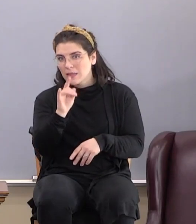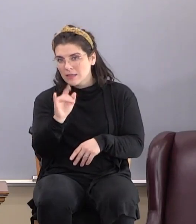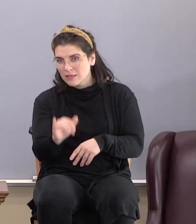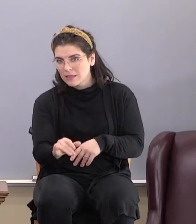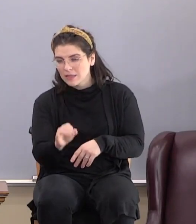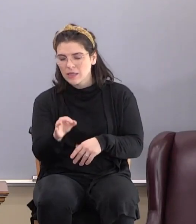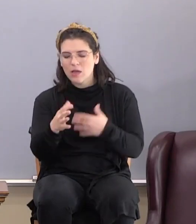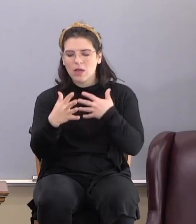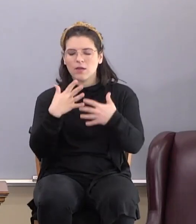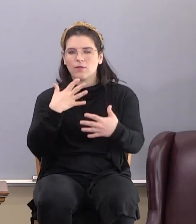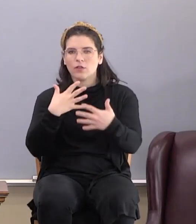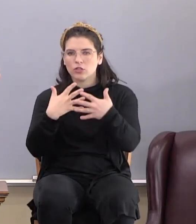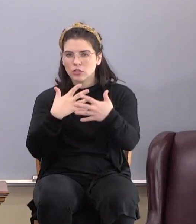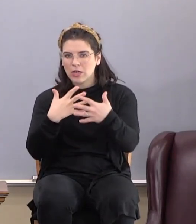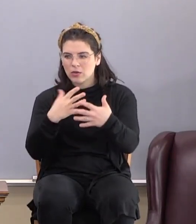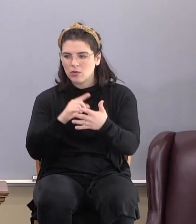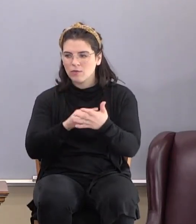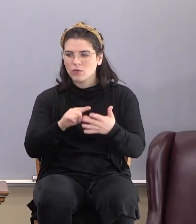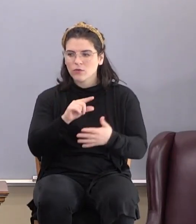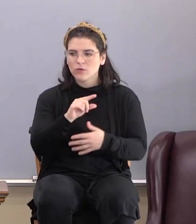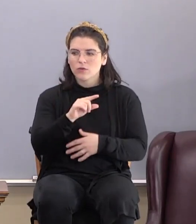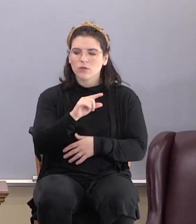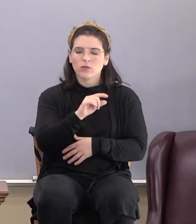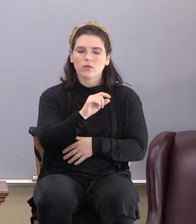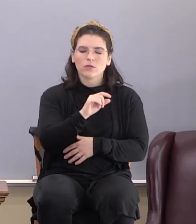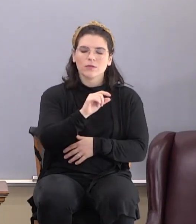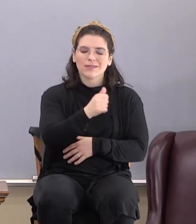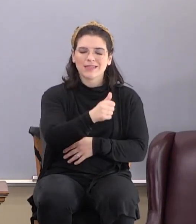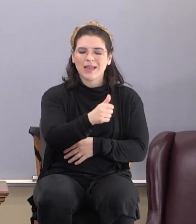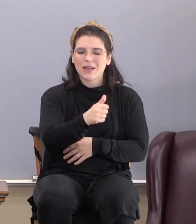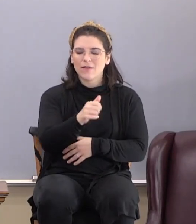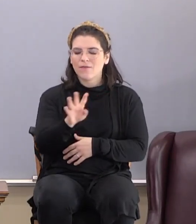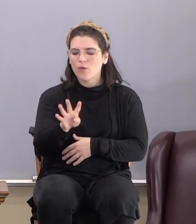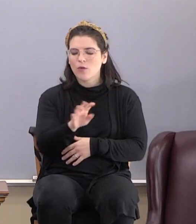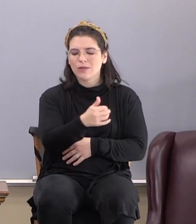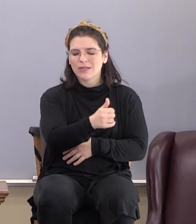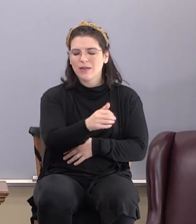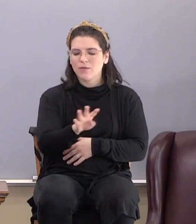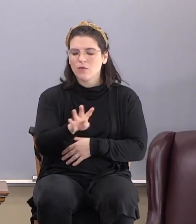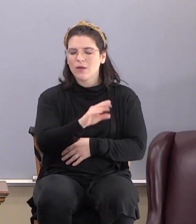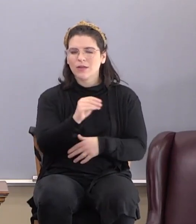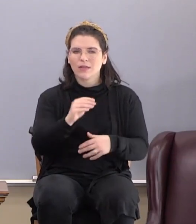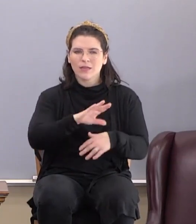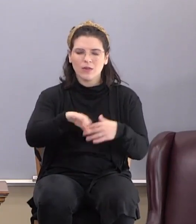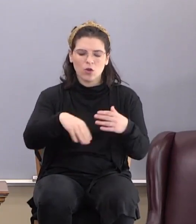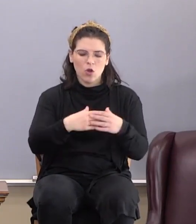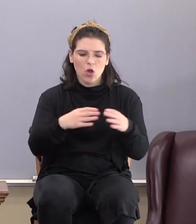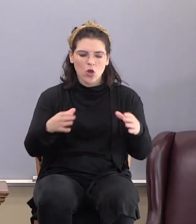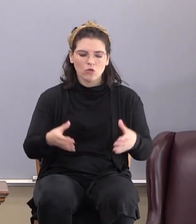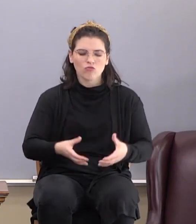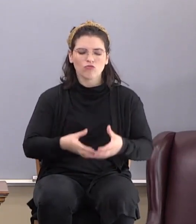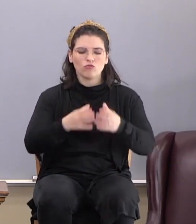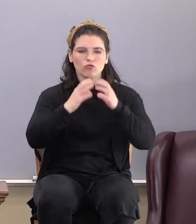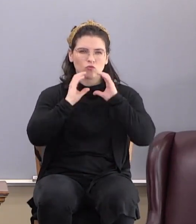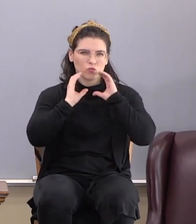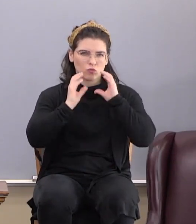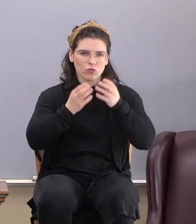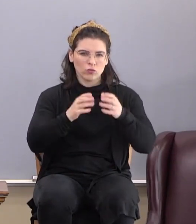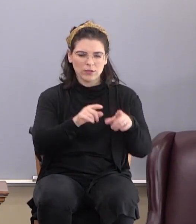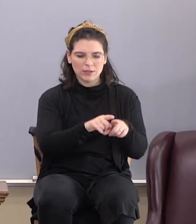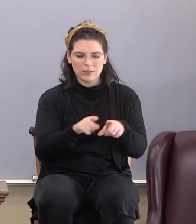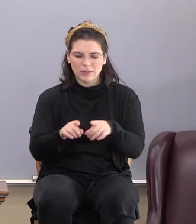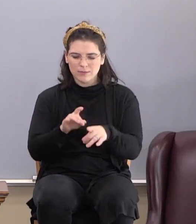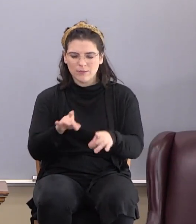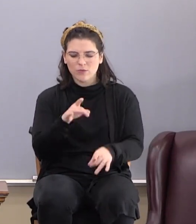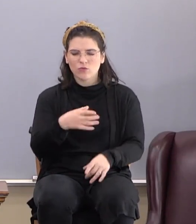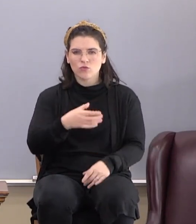the shadow, verse 4 of 1 Corinthians 10, and it all drink the same spiritual drink.